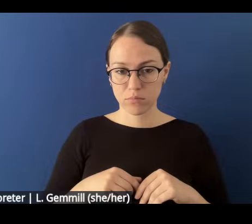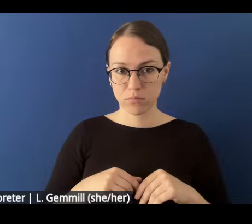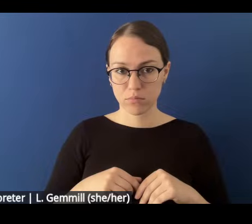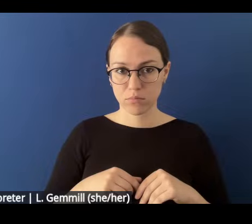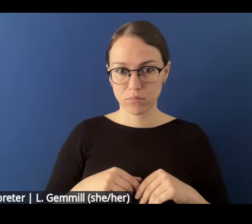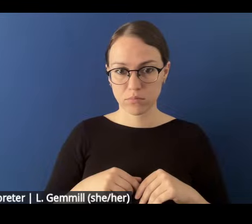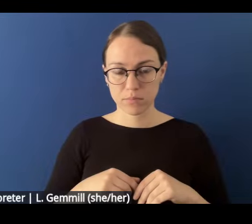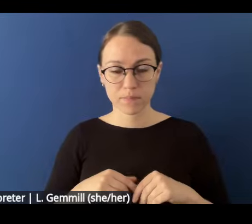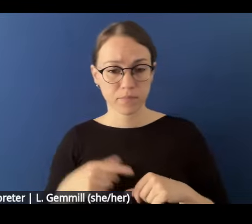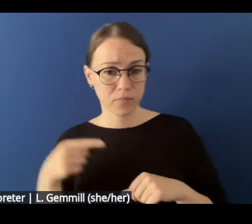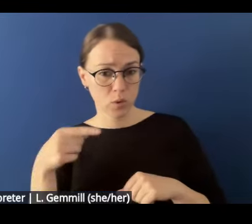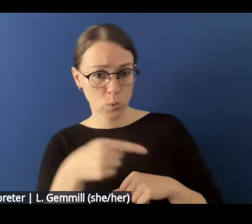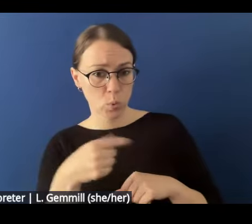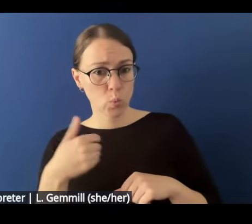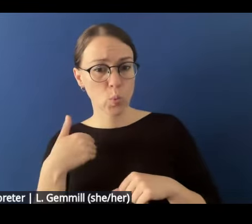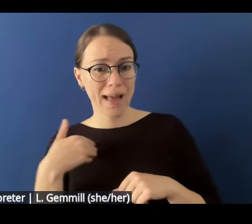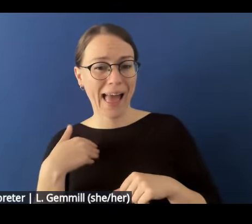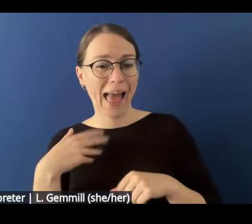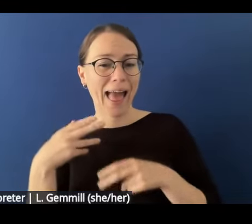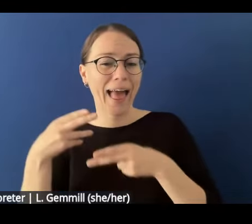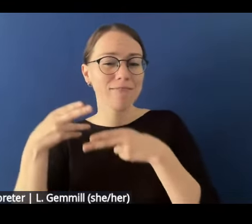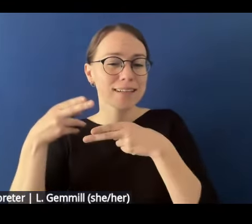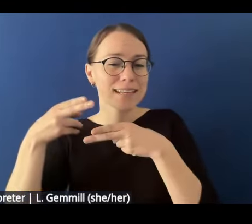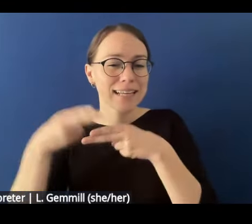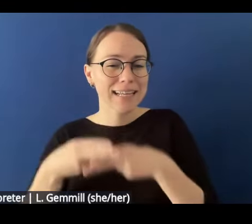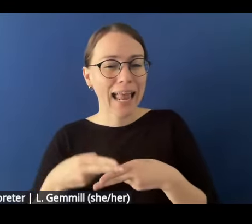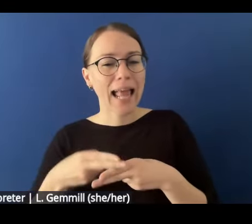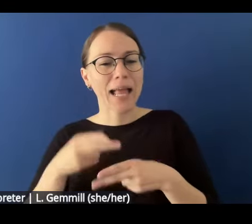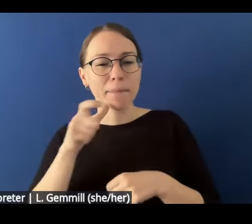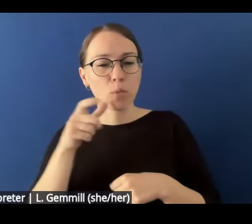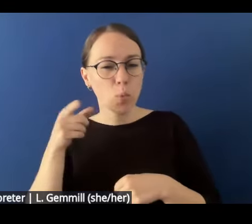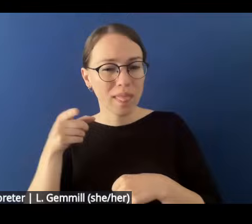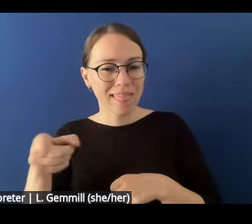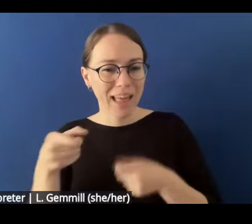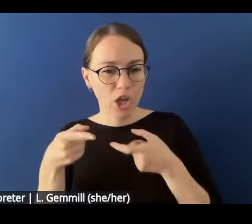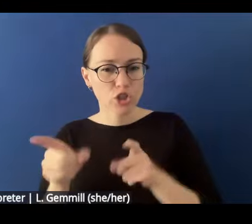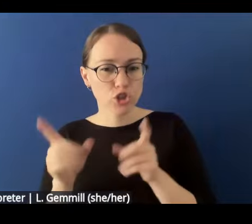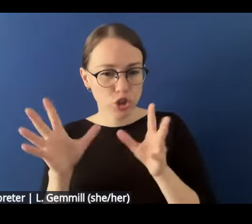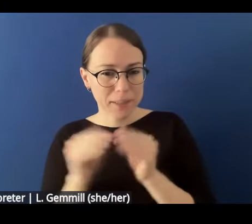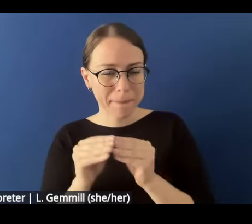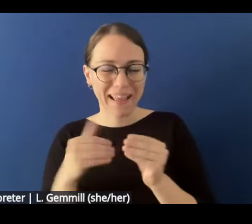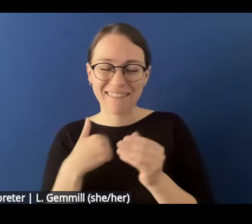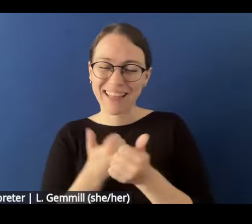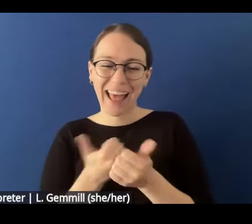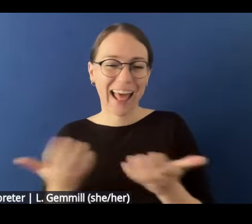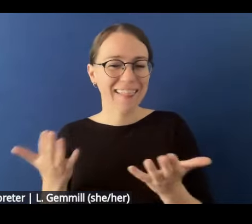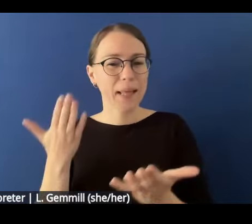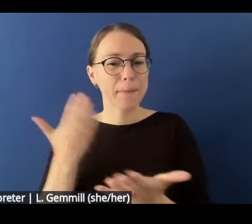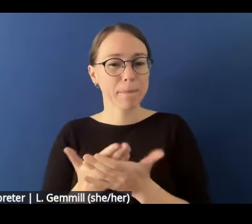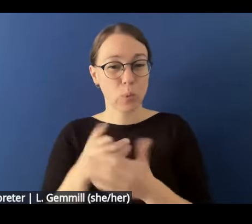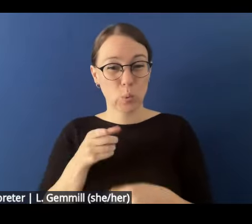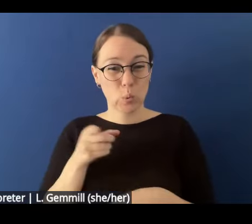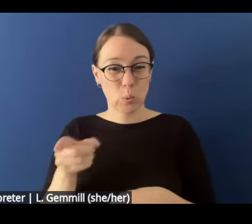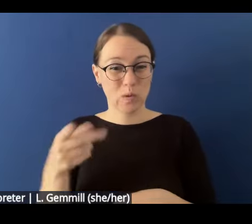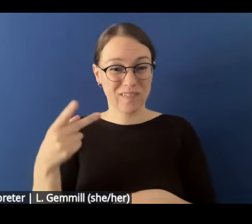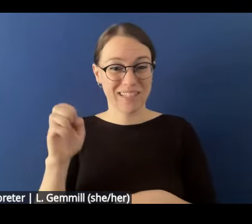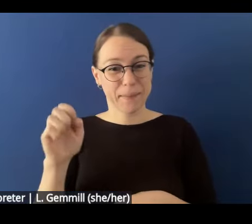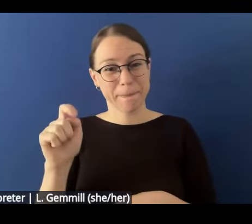roll call from the meeting or anything that verifies that he voted no? I don't have the roll call on me, but on